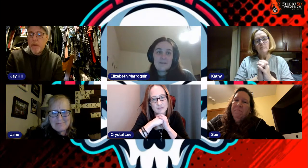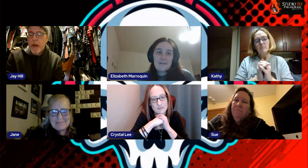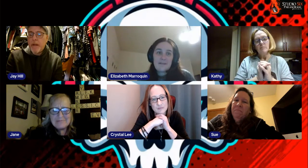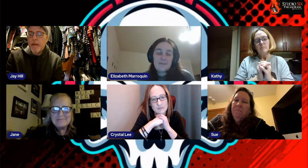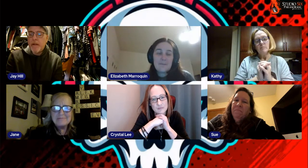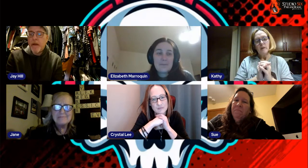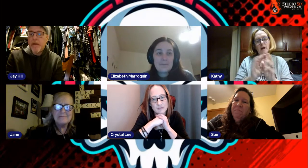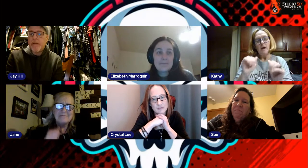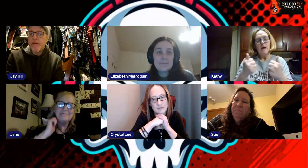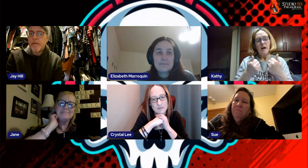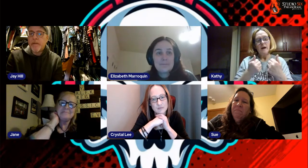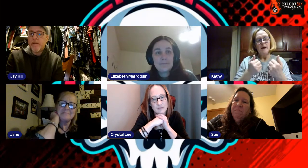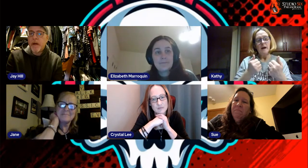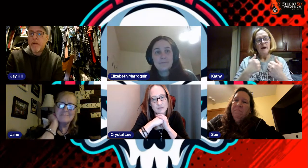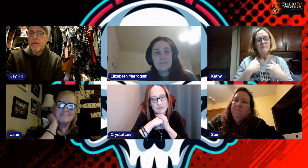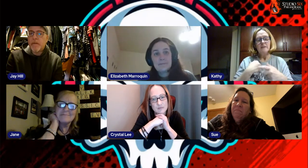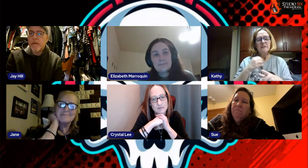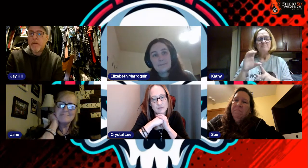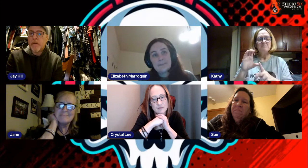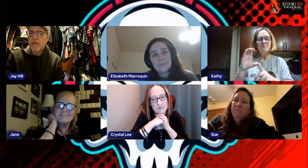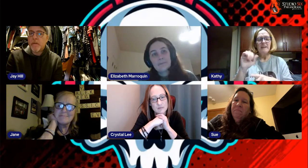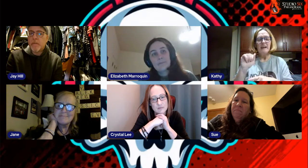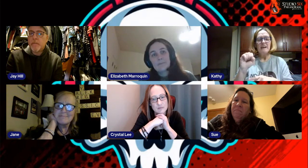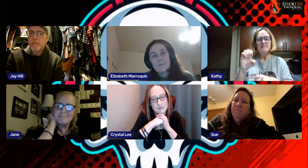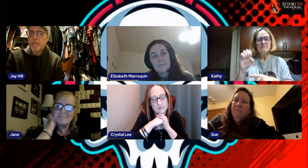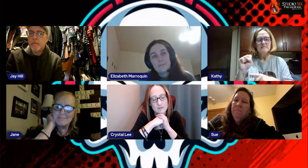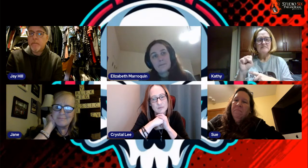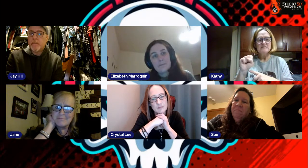have you had any cases that